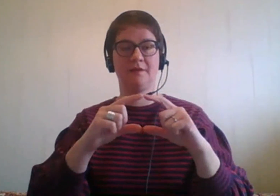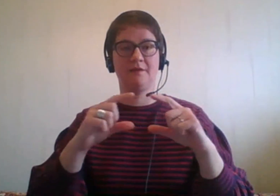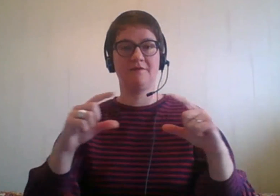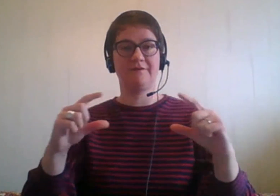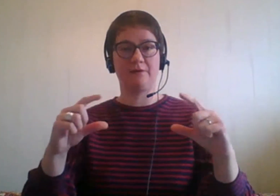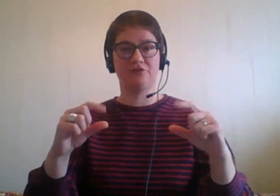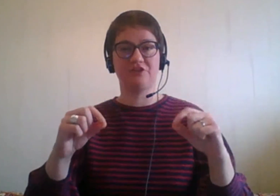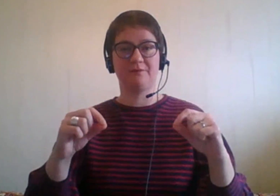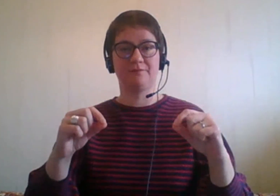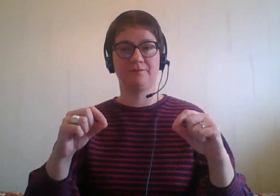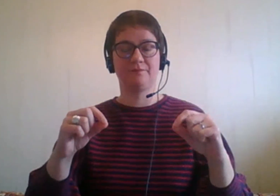voucher,